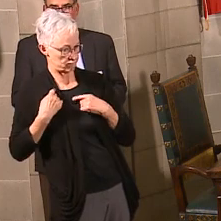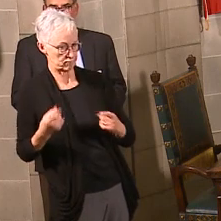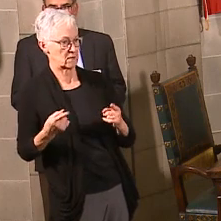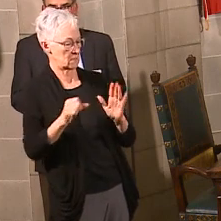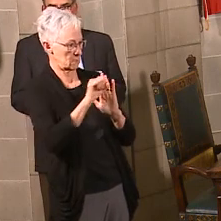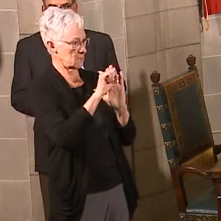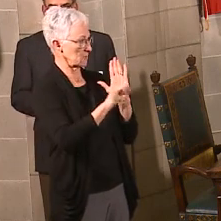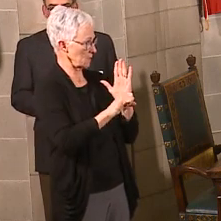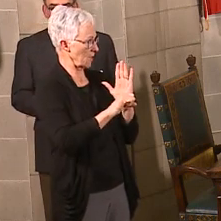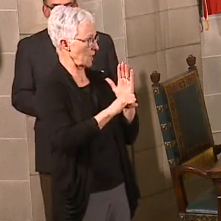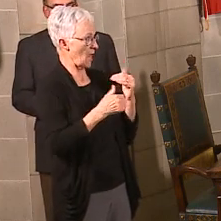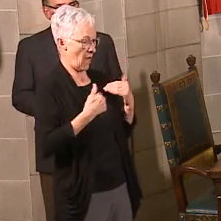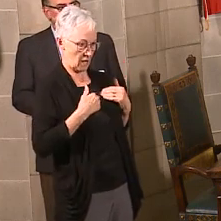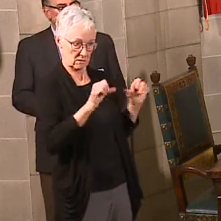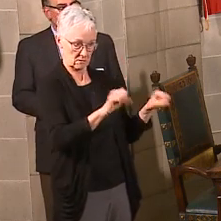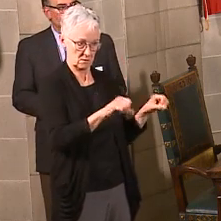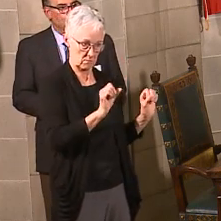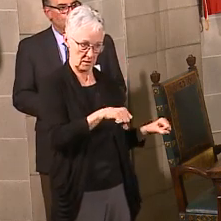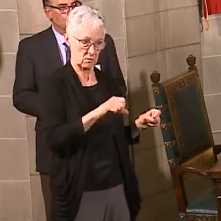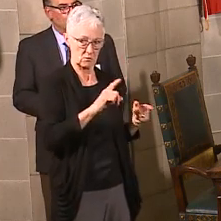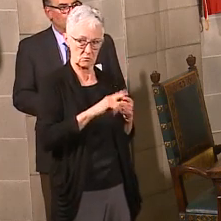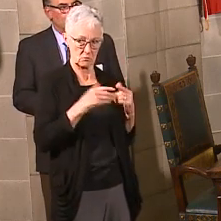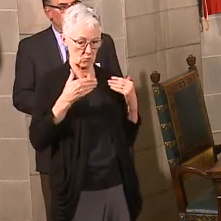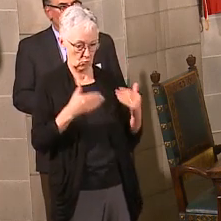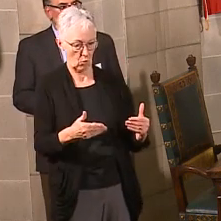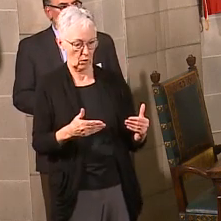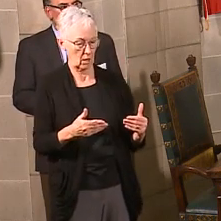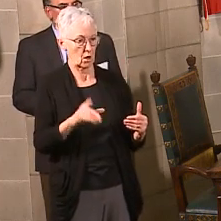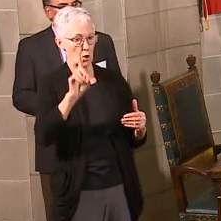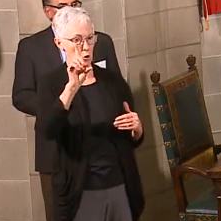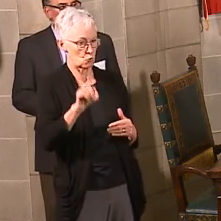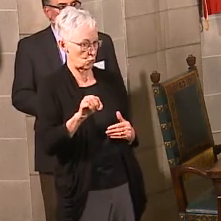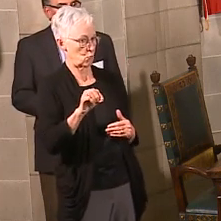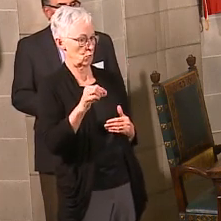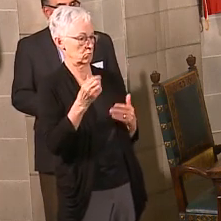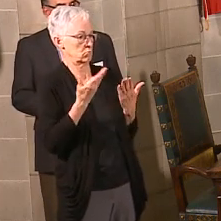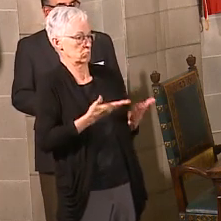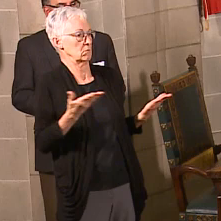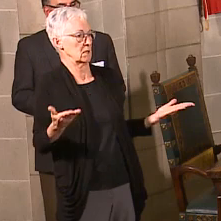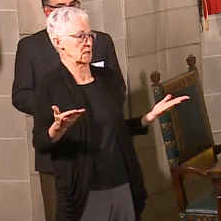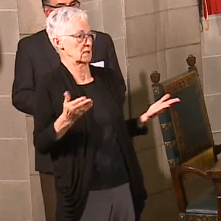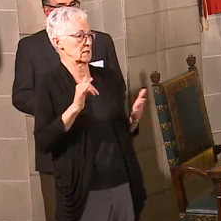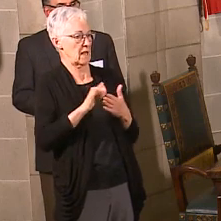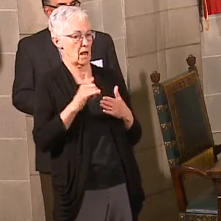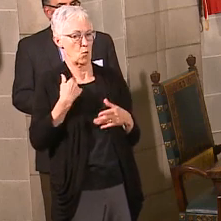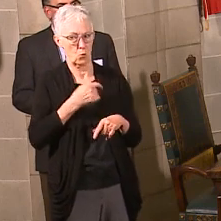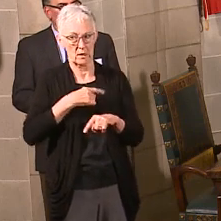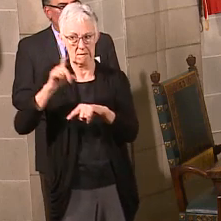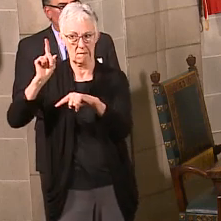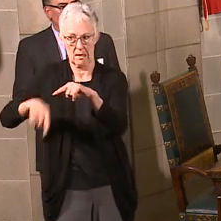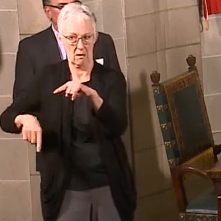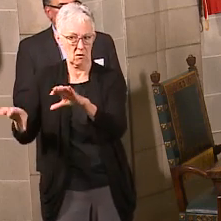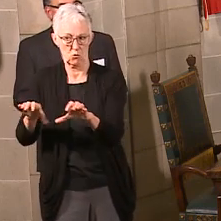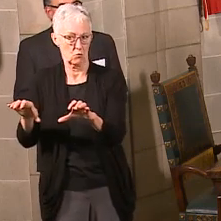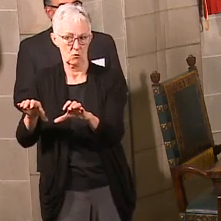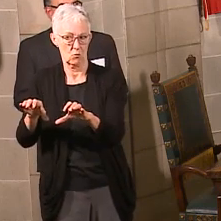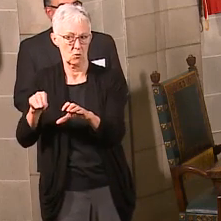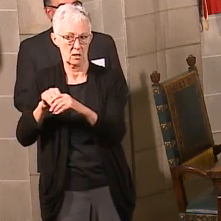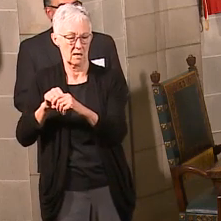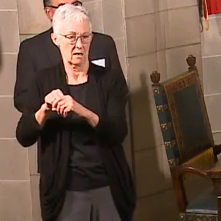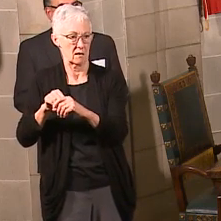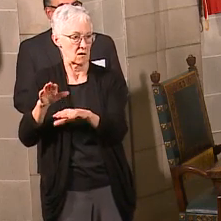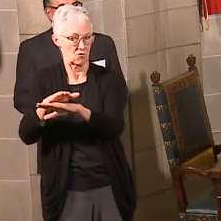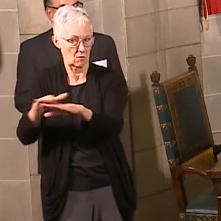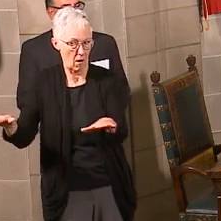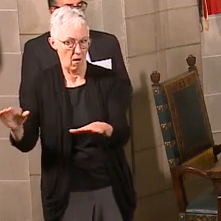extreme measures that you wouldn't take in a non-emergency situation. And that's what we have here right now, is we've got an emergency situation where we're